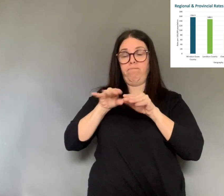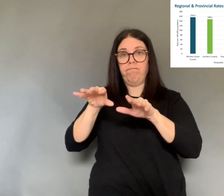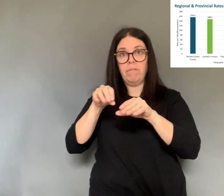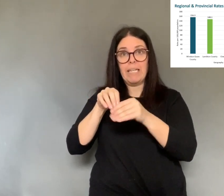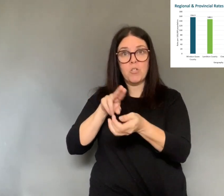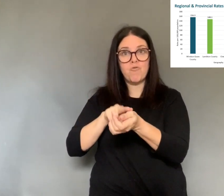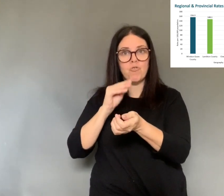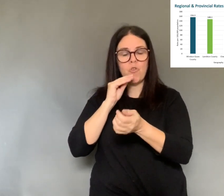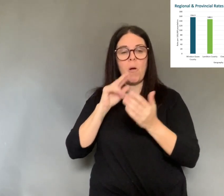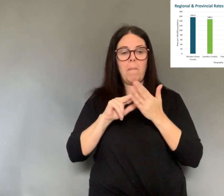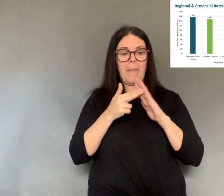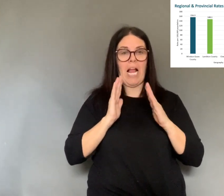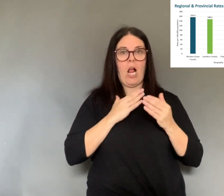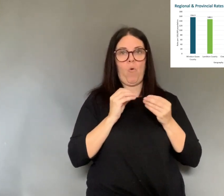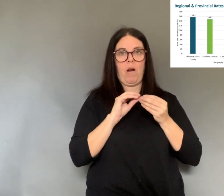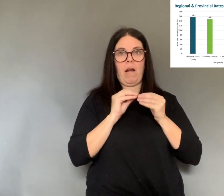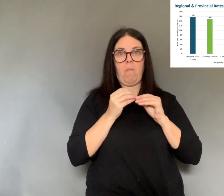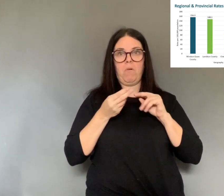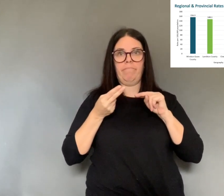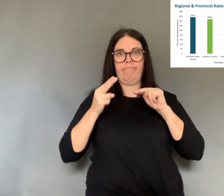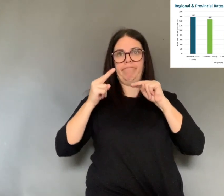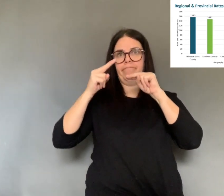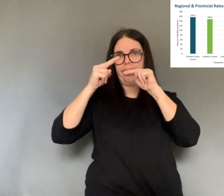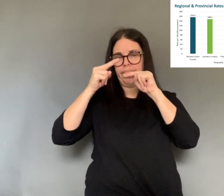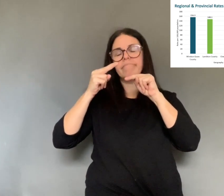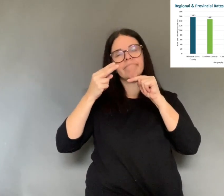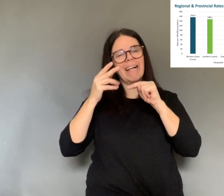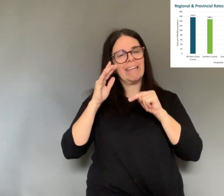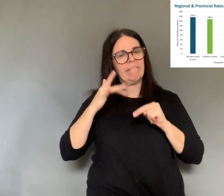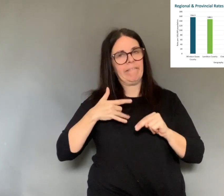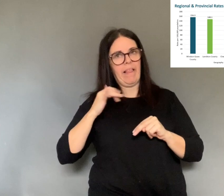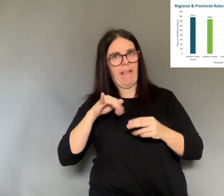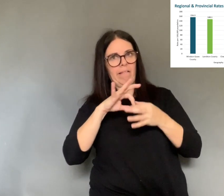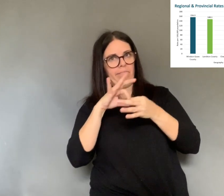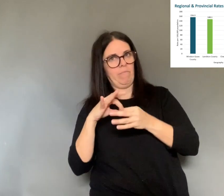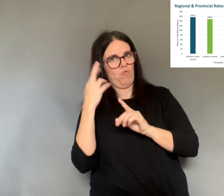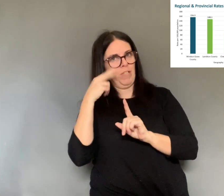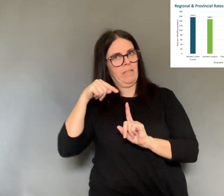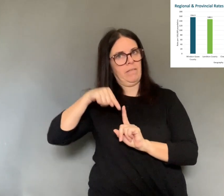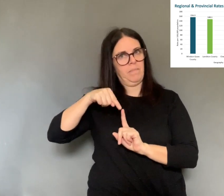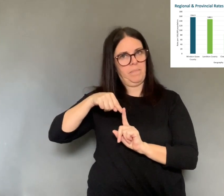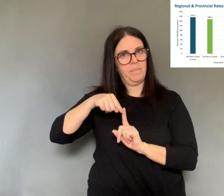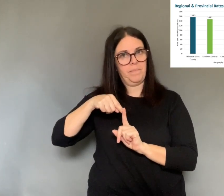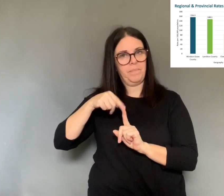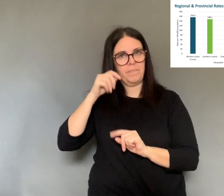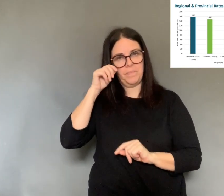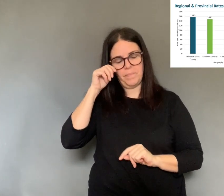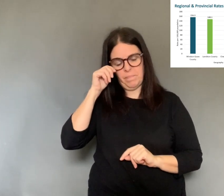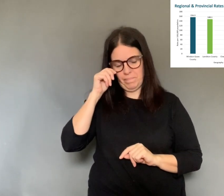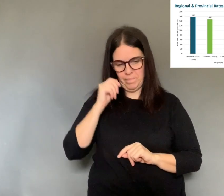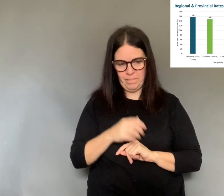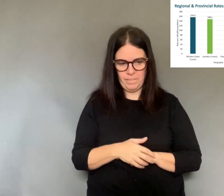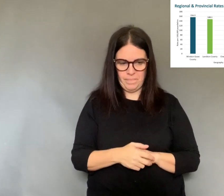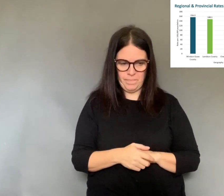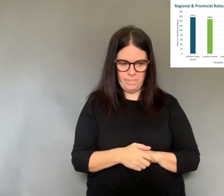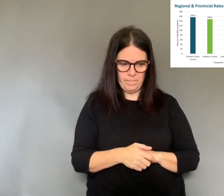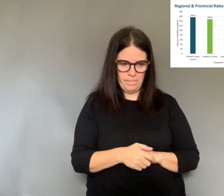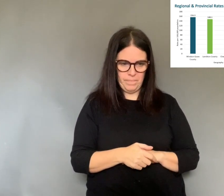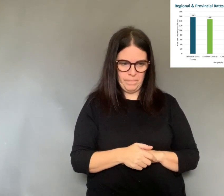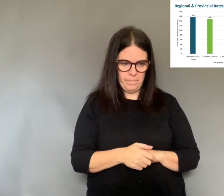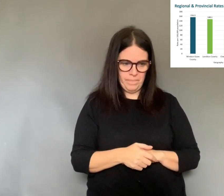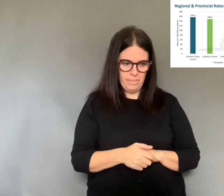that we are seeing a higher number of cases per 100,000 population in our region.